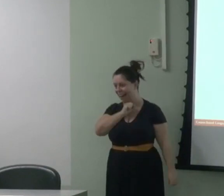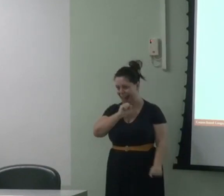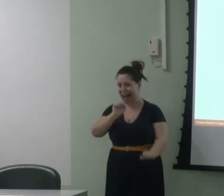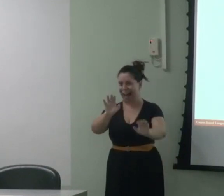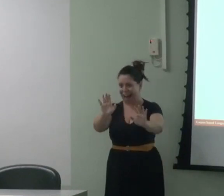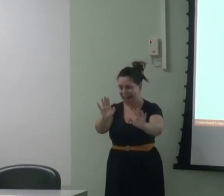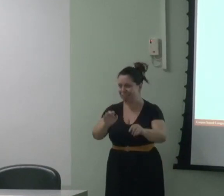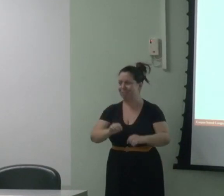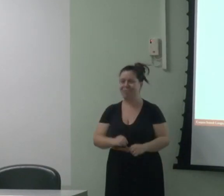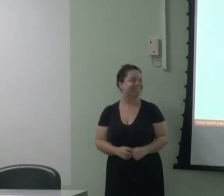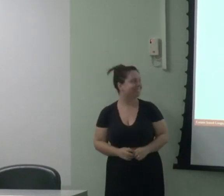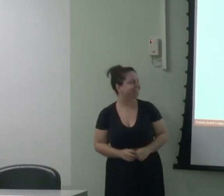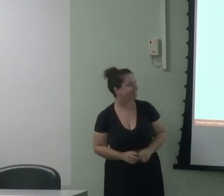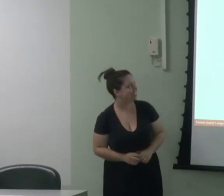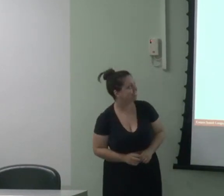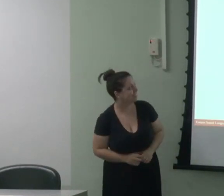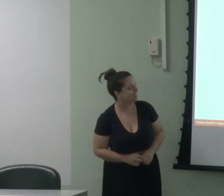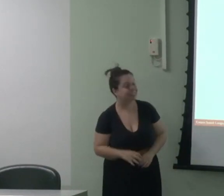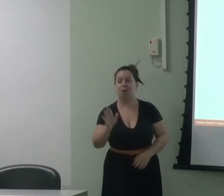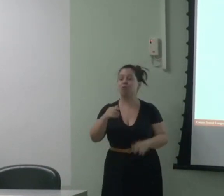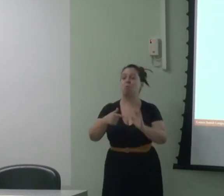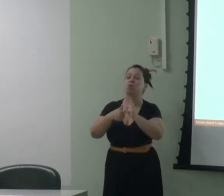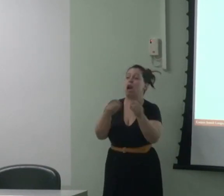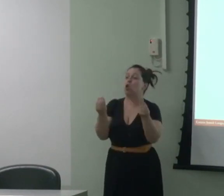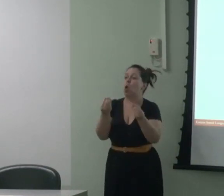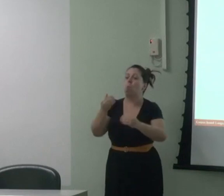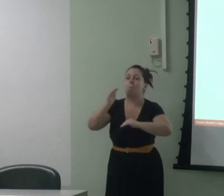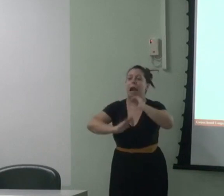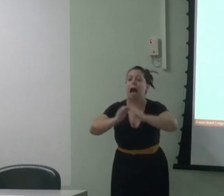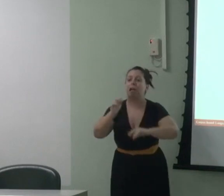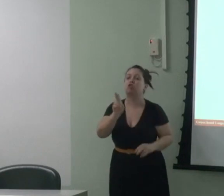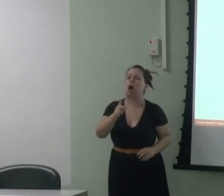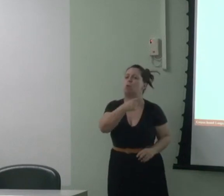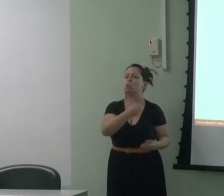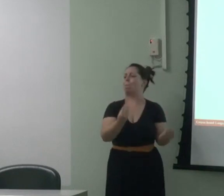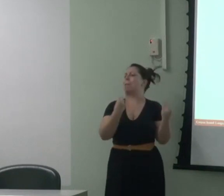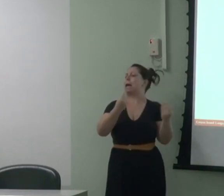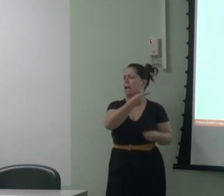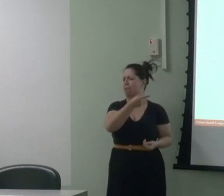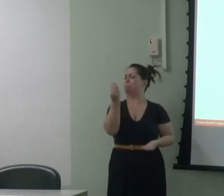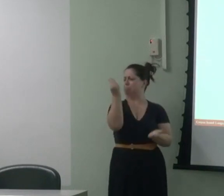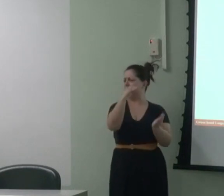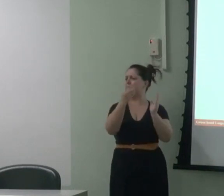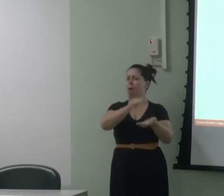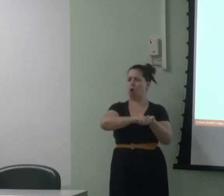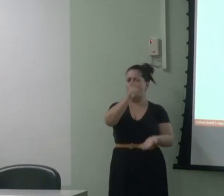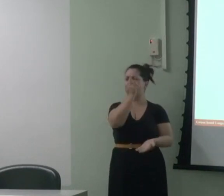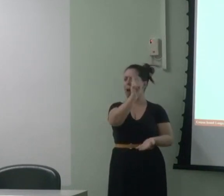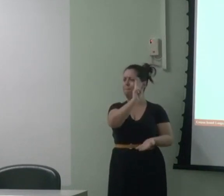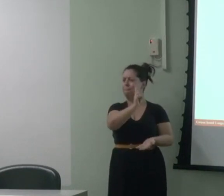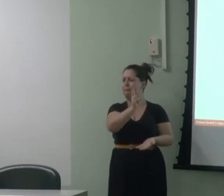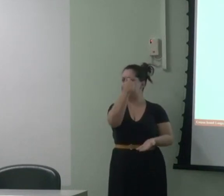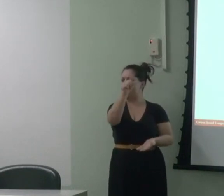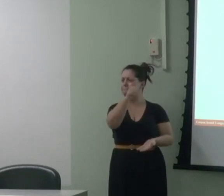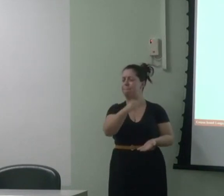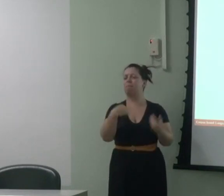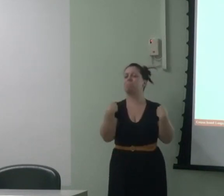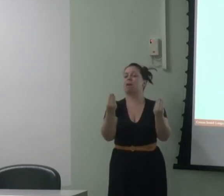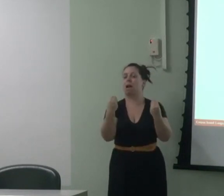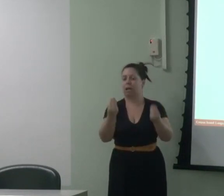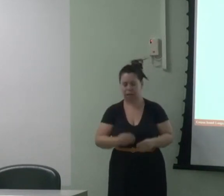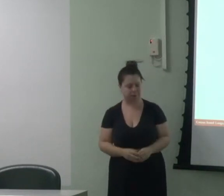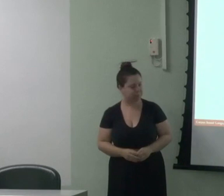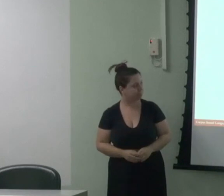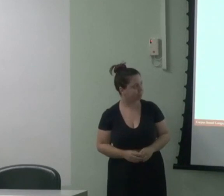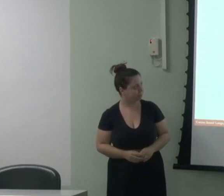will try to demonstrate some use cases. So I said originally it was mostly for training NLP models.